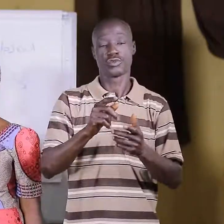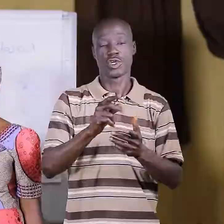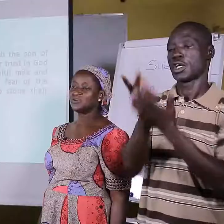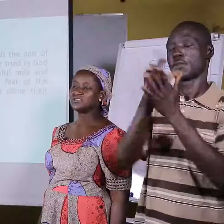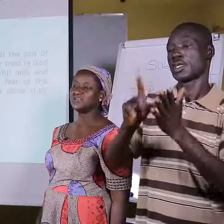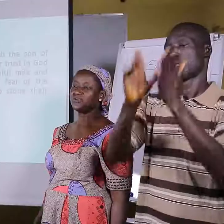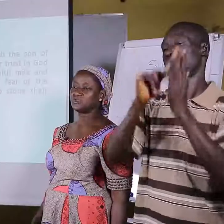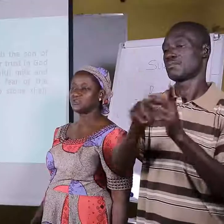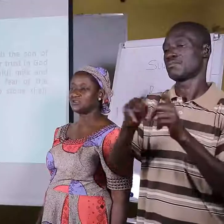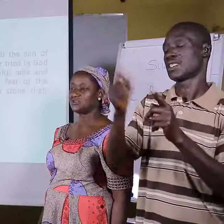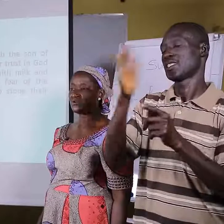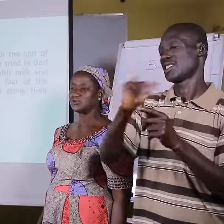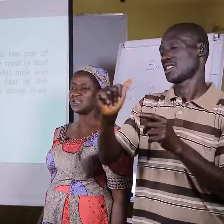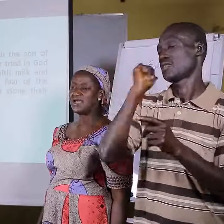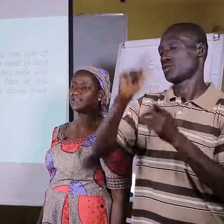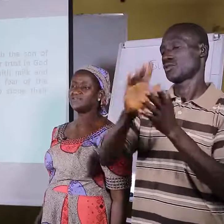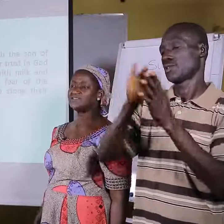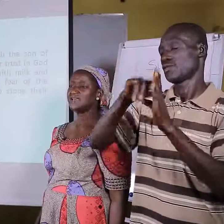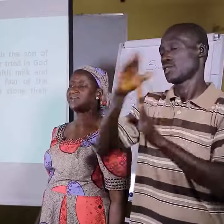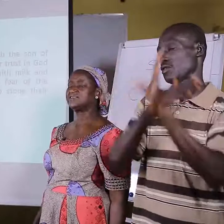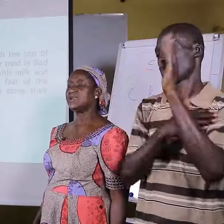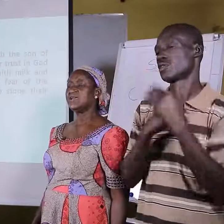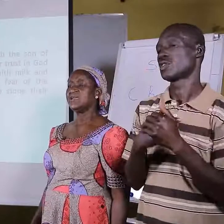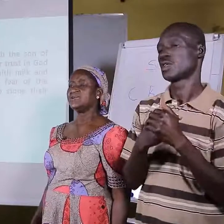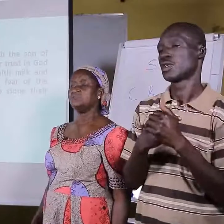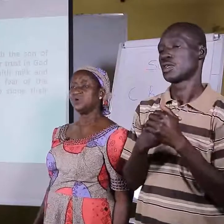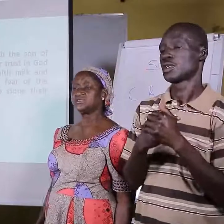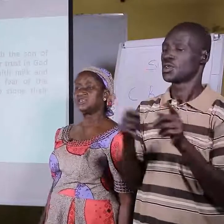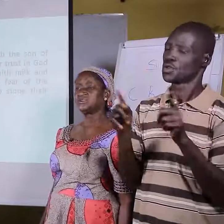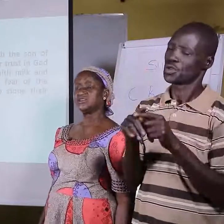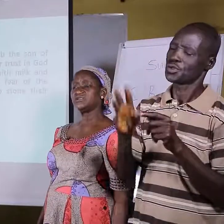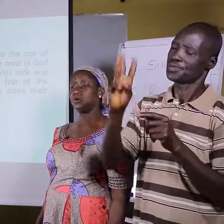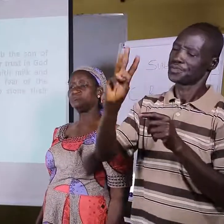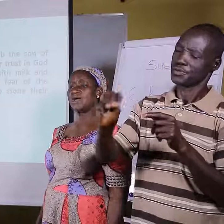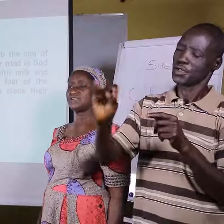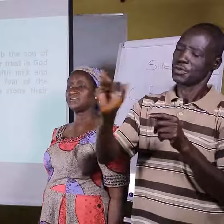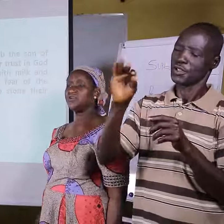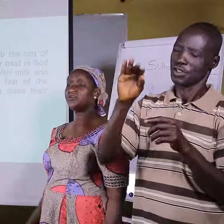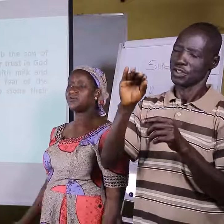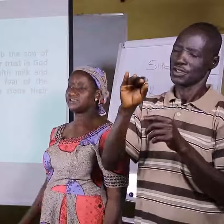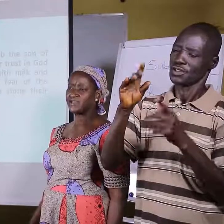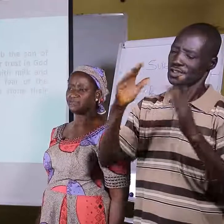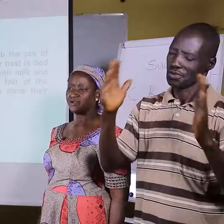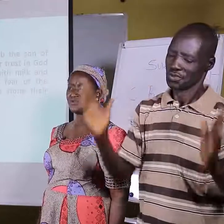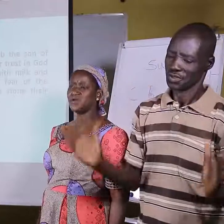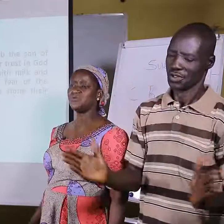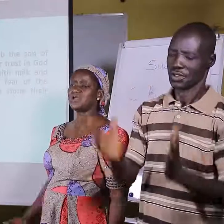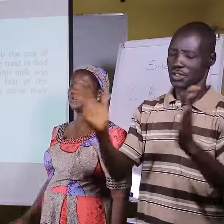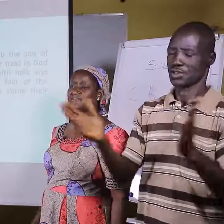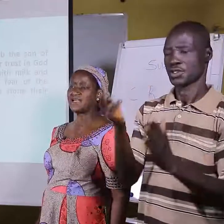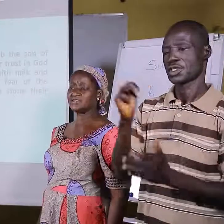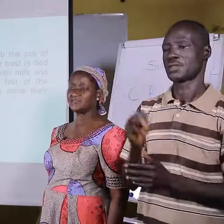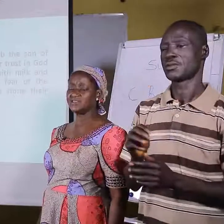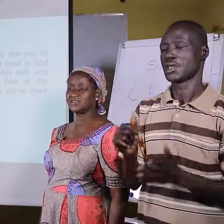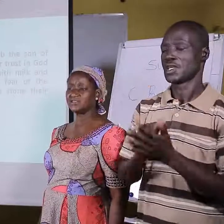God, because they did not trust in God. I tend to see that Moses, on his own part, encouraged them. Don't look